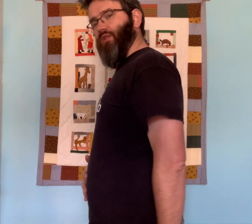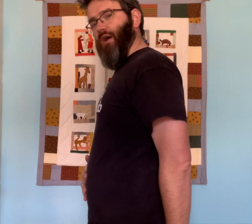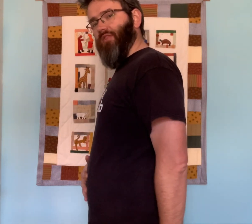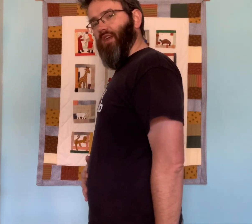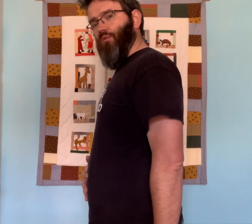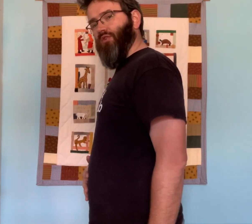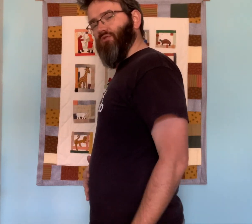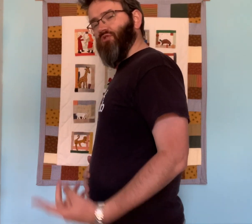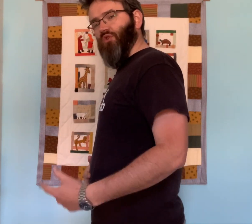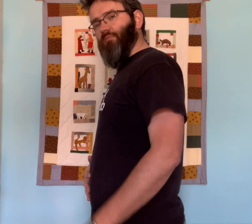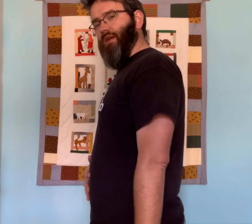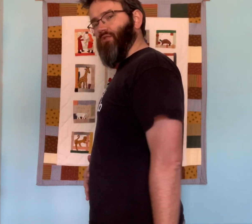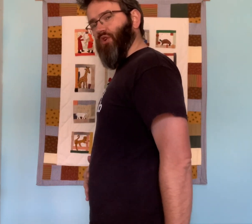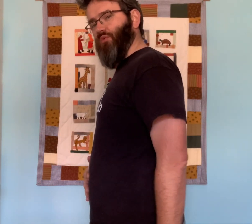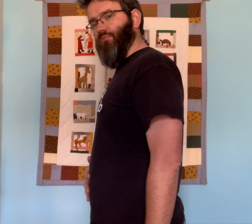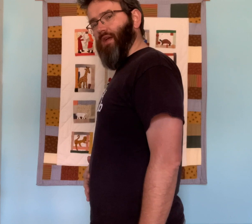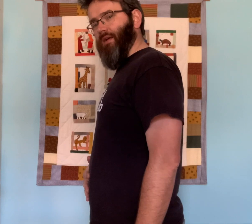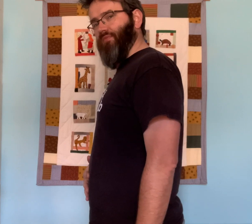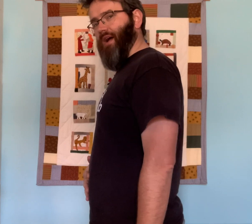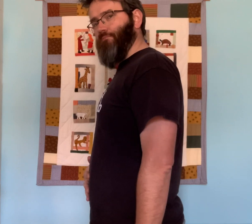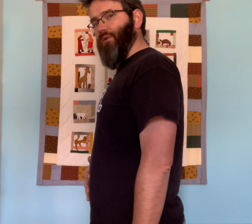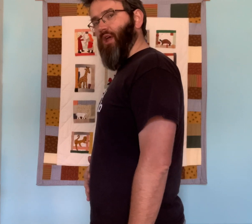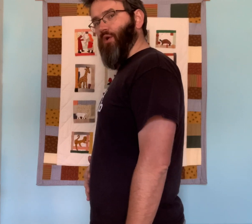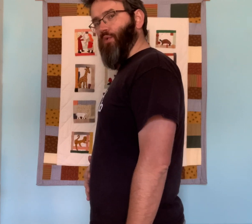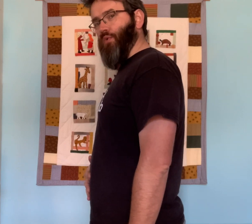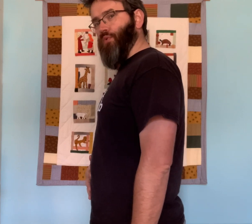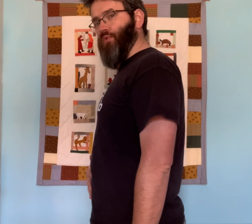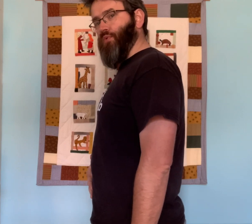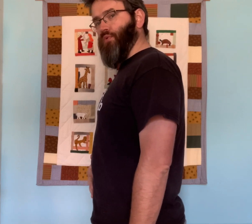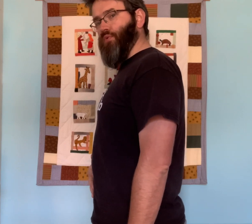way, and then I want you to join with me and blow.